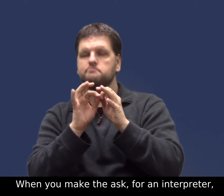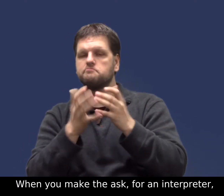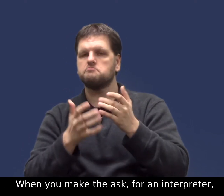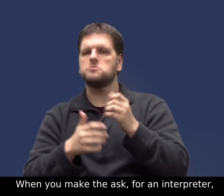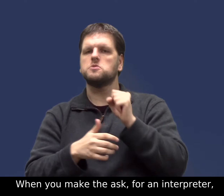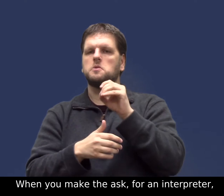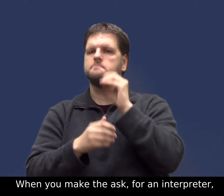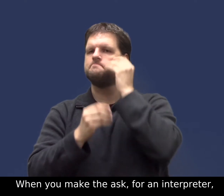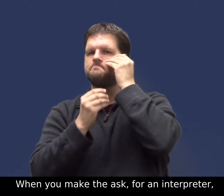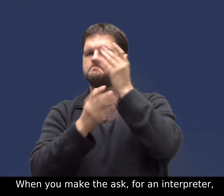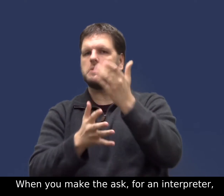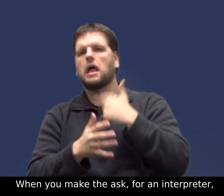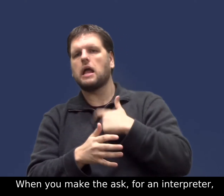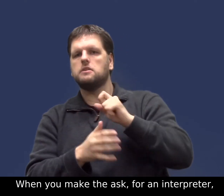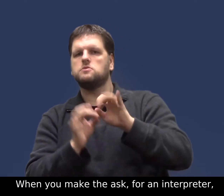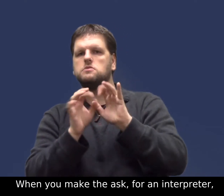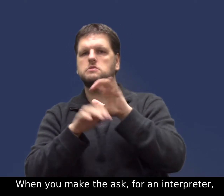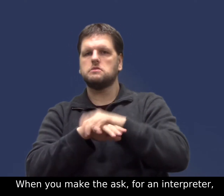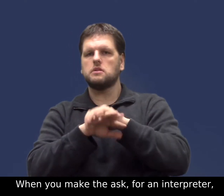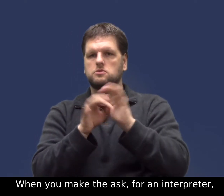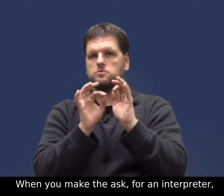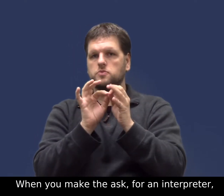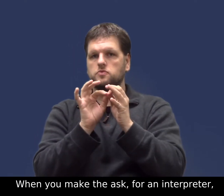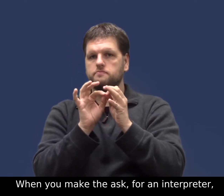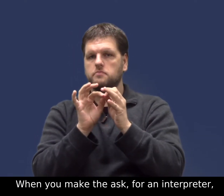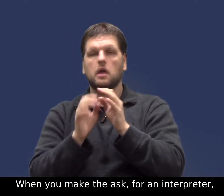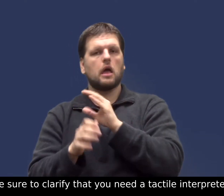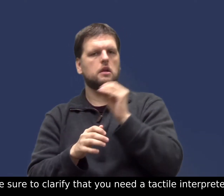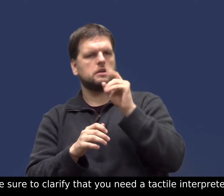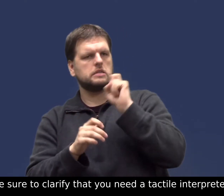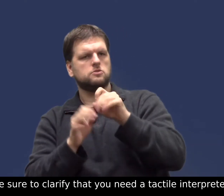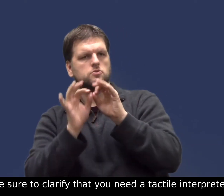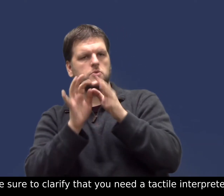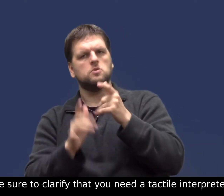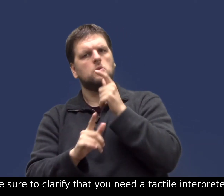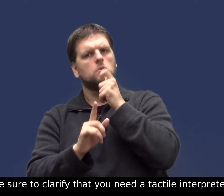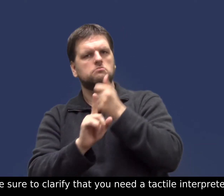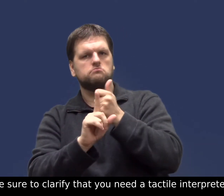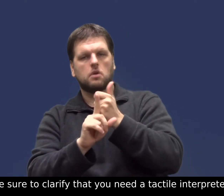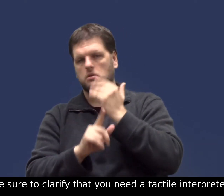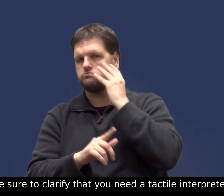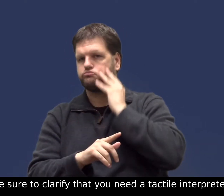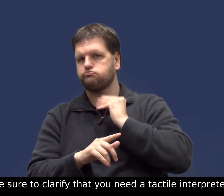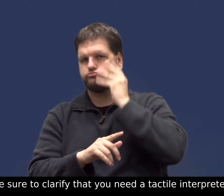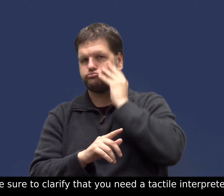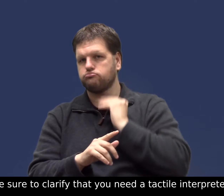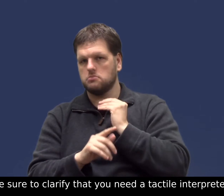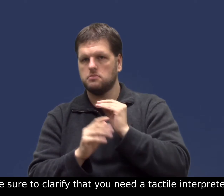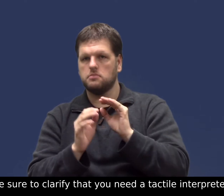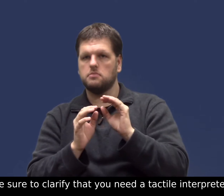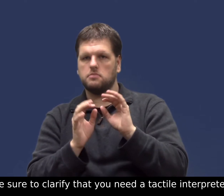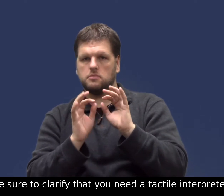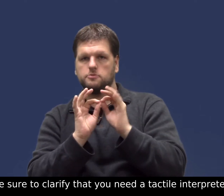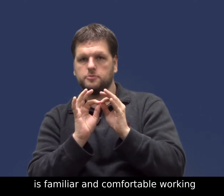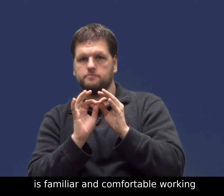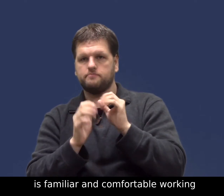When you make the ask for an interpreter, make sure to clarify that you need a tactile interpreter who is familiar